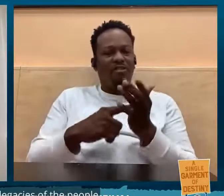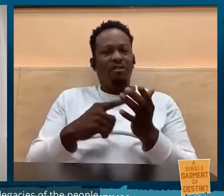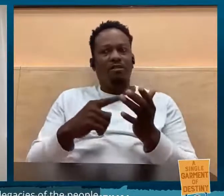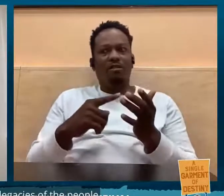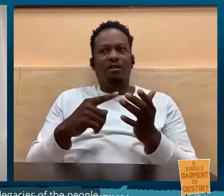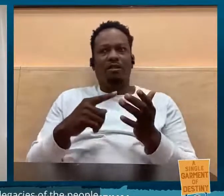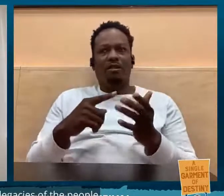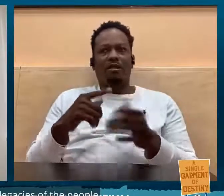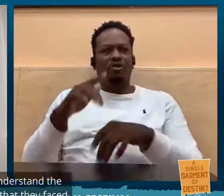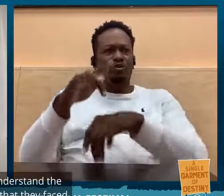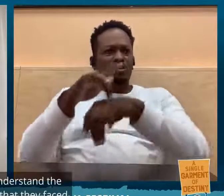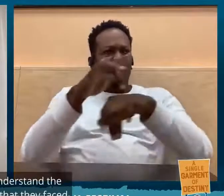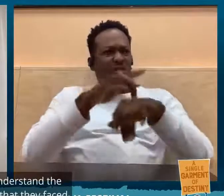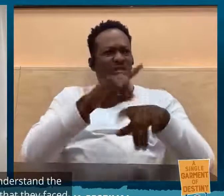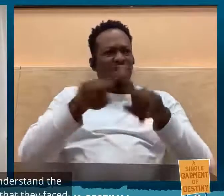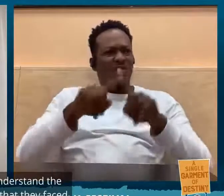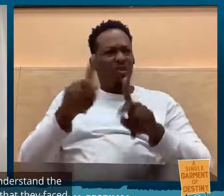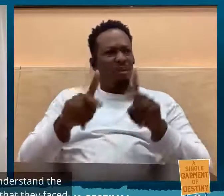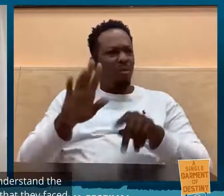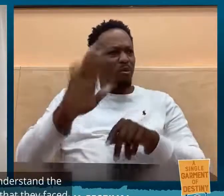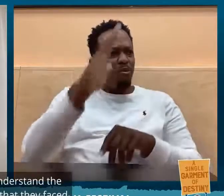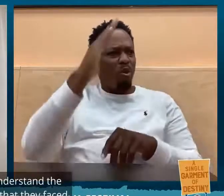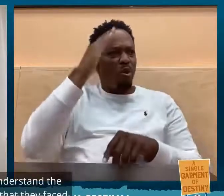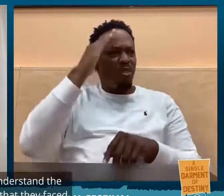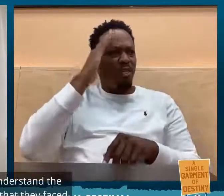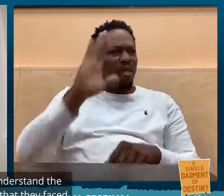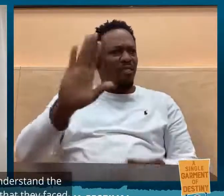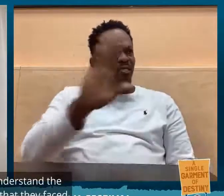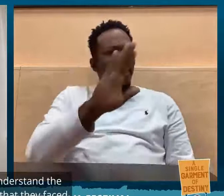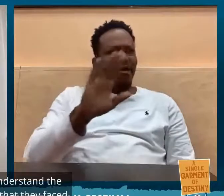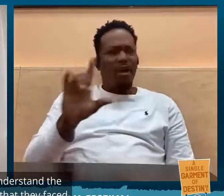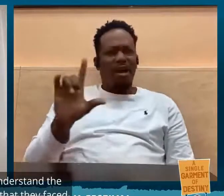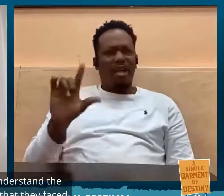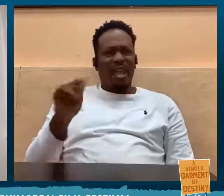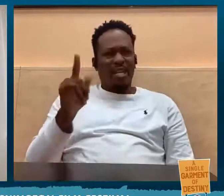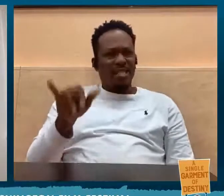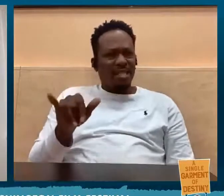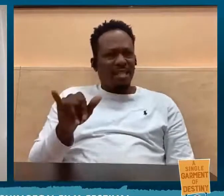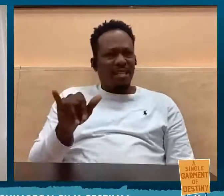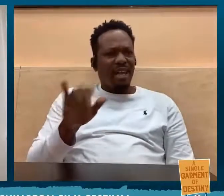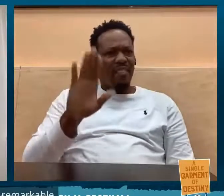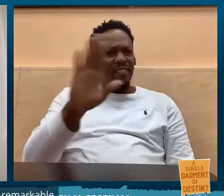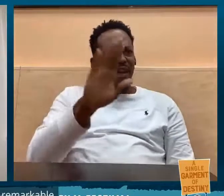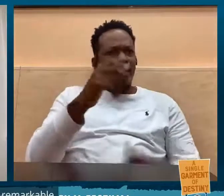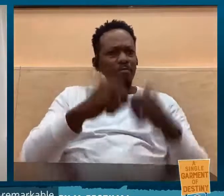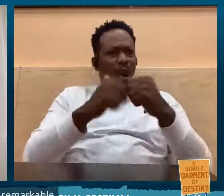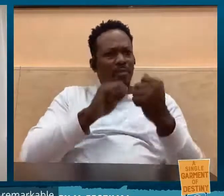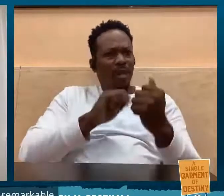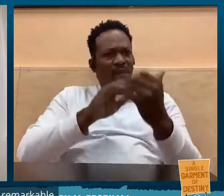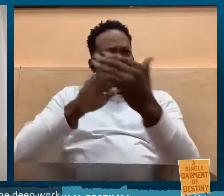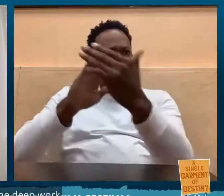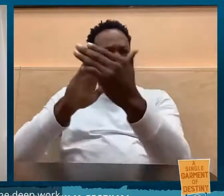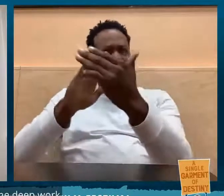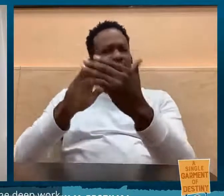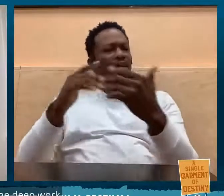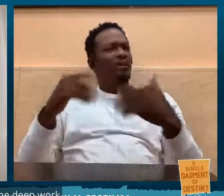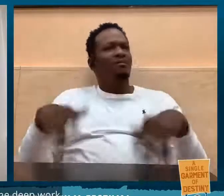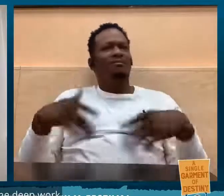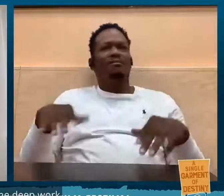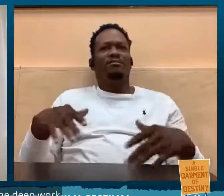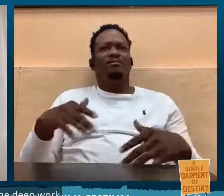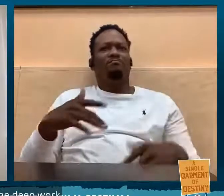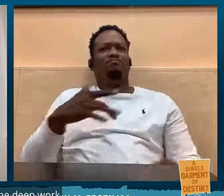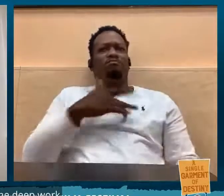the legacies of the people and to understand the resistance that they faced, it is just remarkable. And